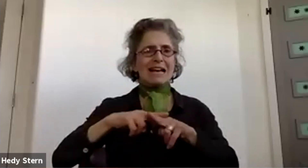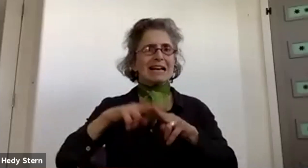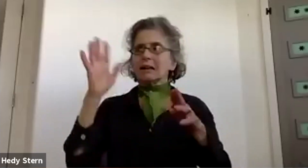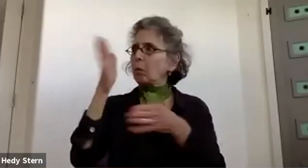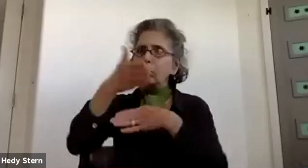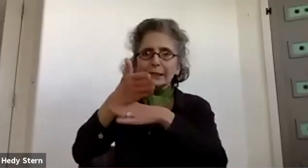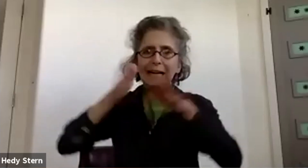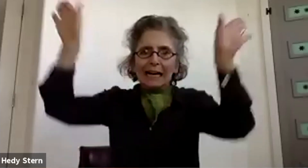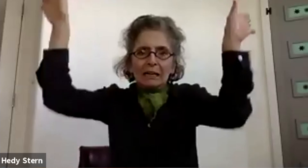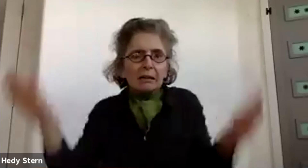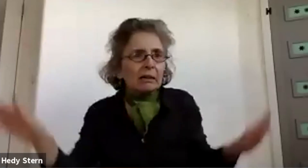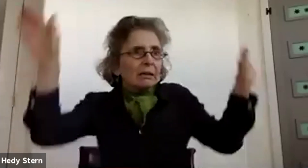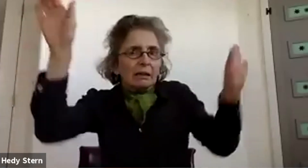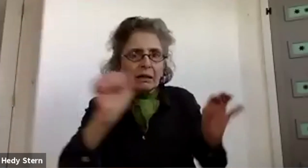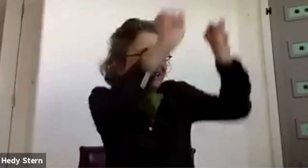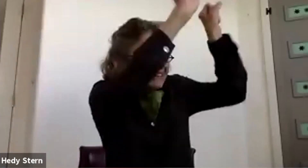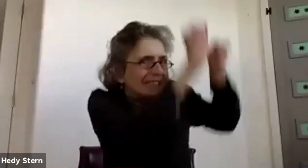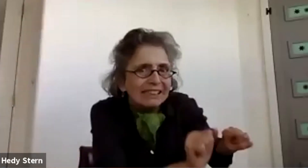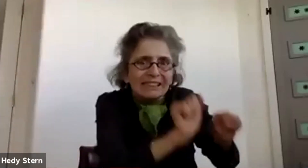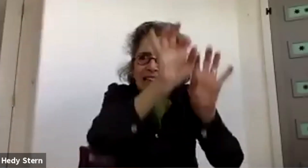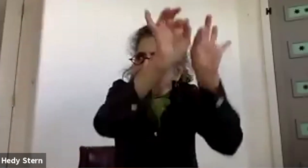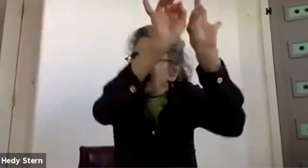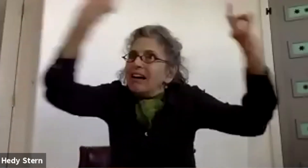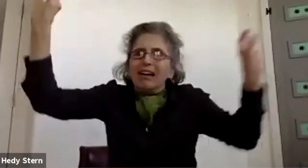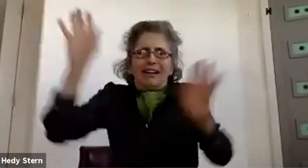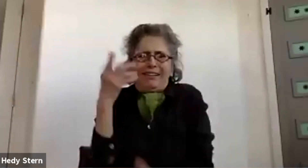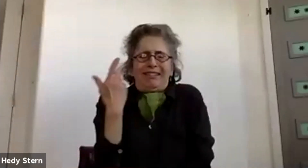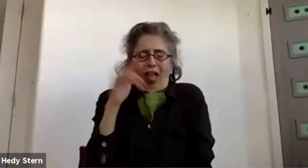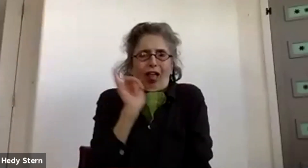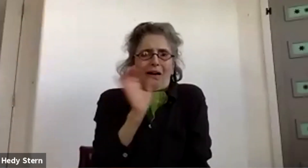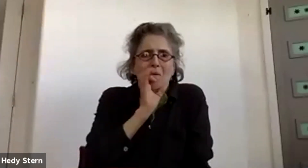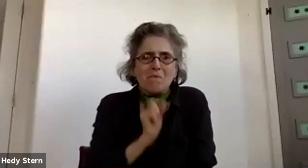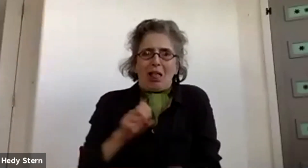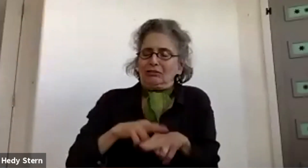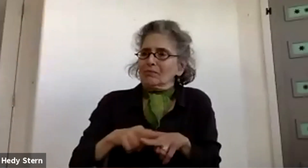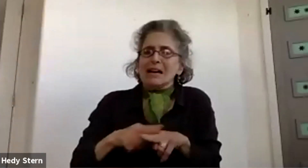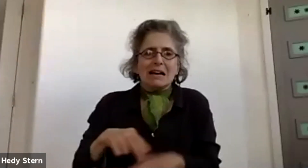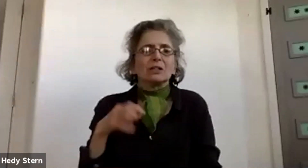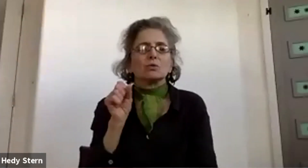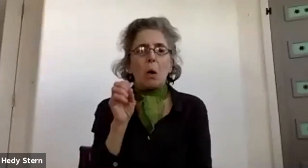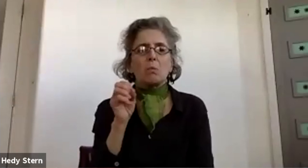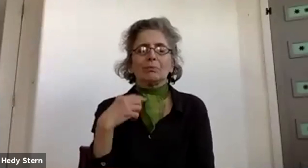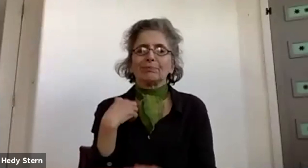felt like a train in the 1940s with the wooden walls and the curtains. And at that very